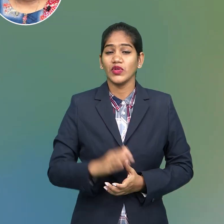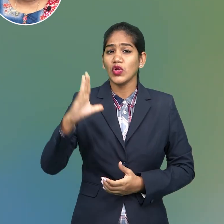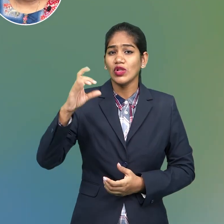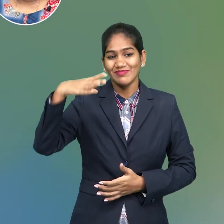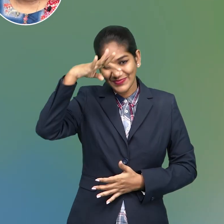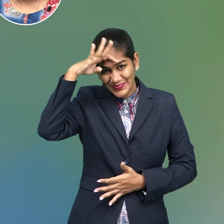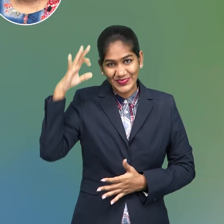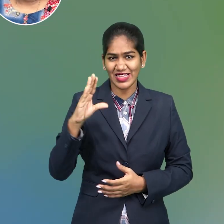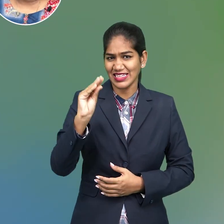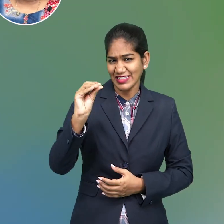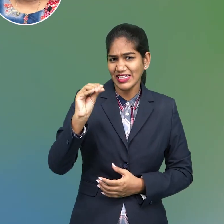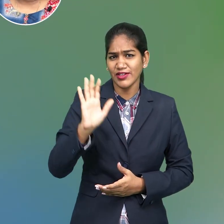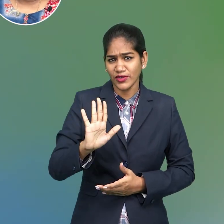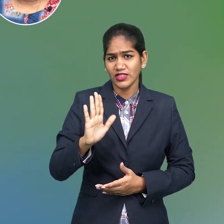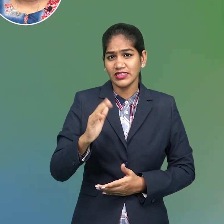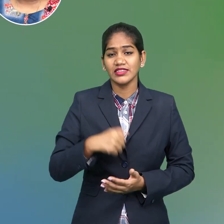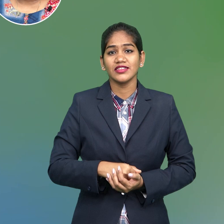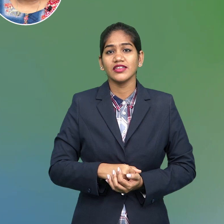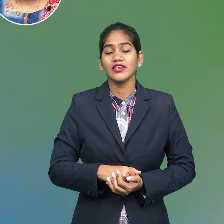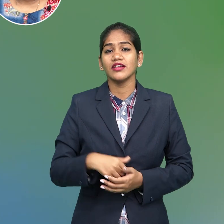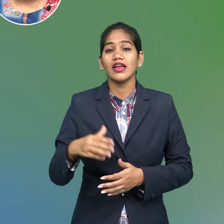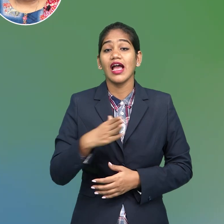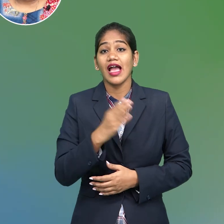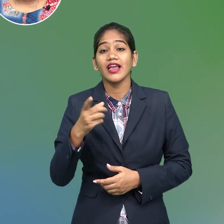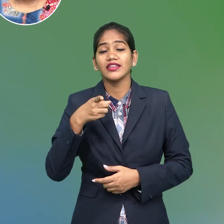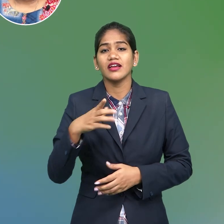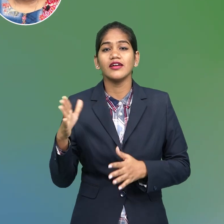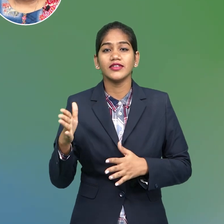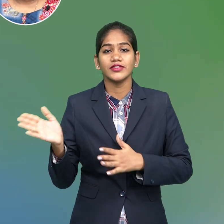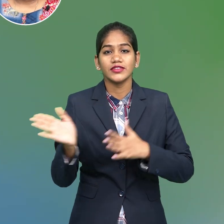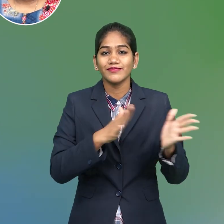low humidity and a cool breeze.